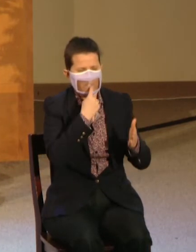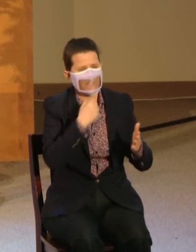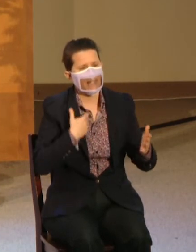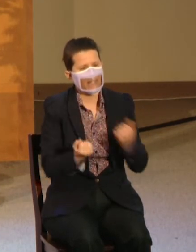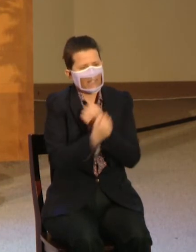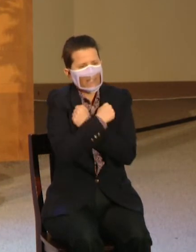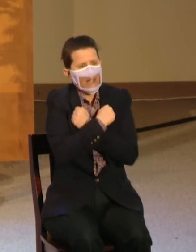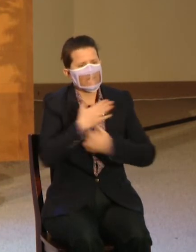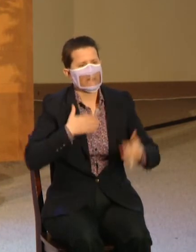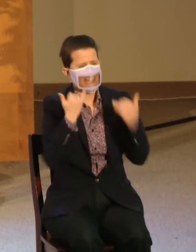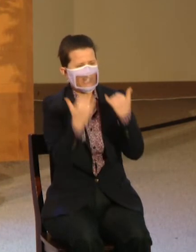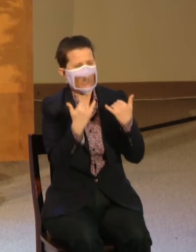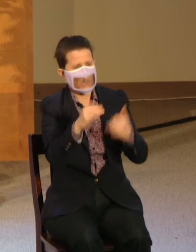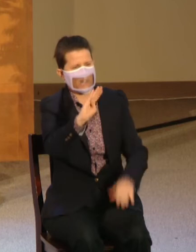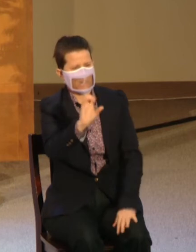Account.